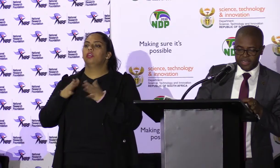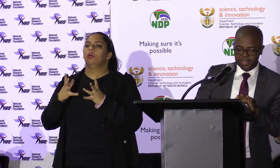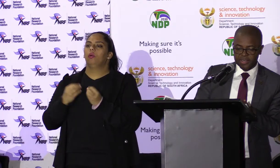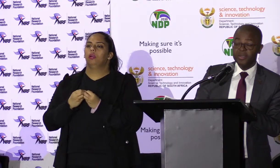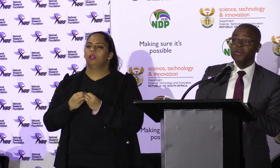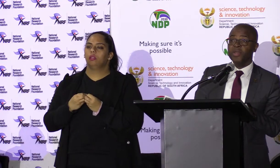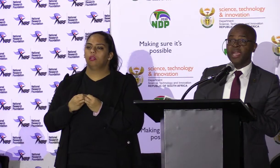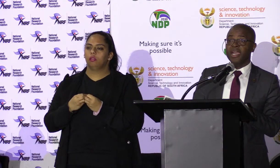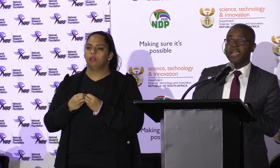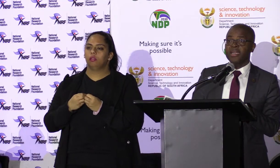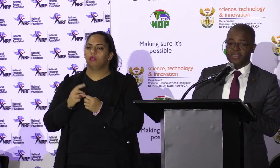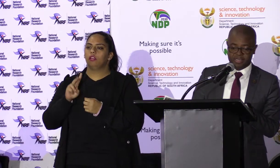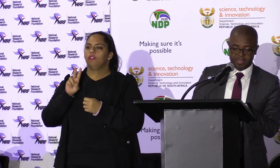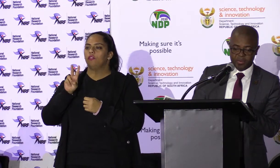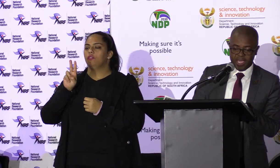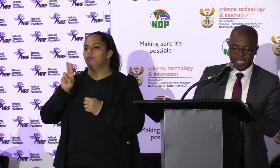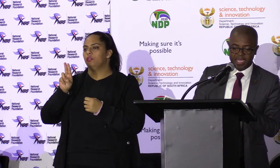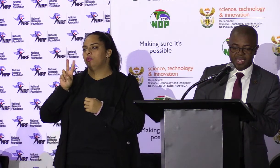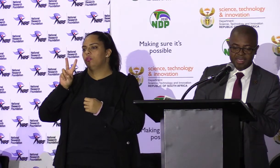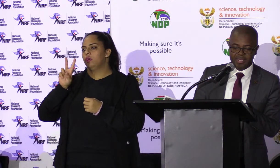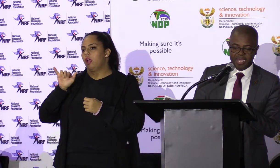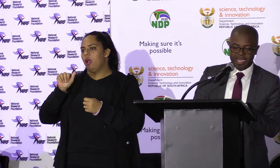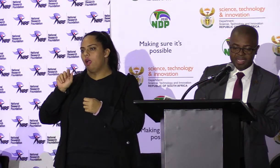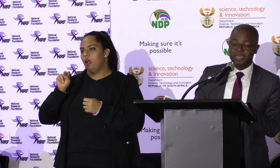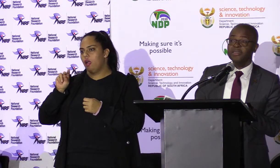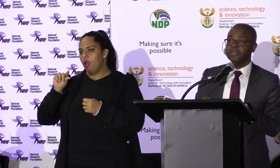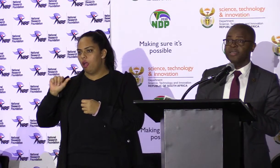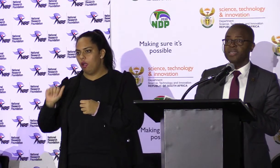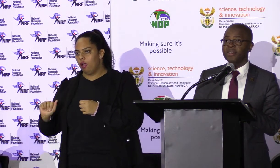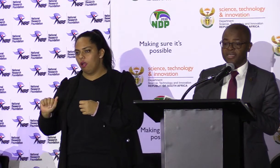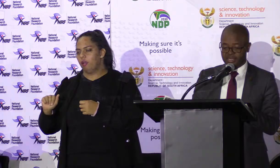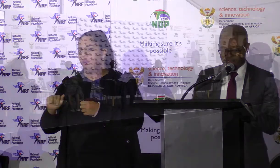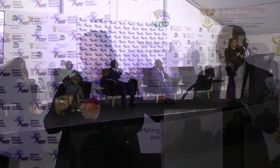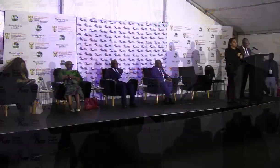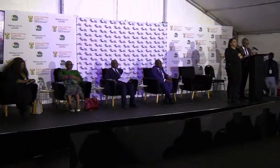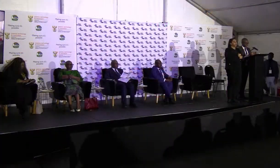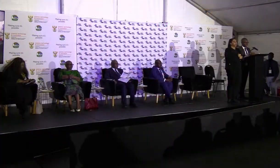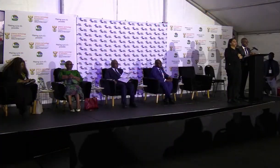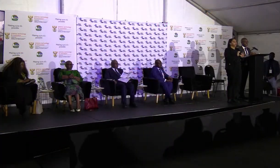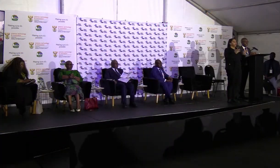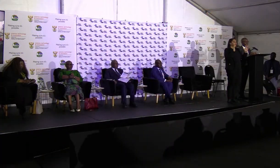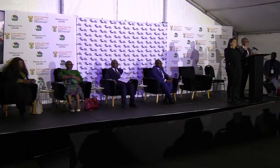with Uyanga Ngaka.